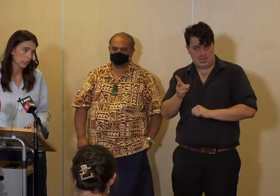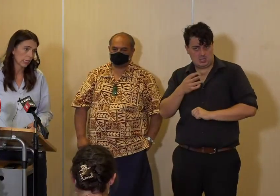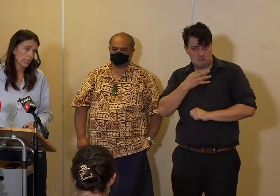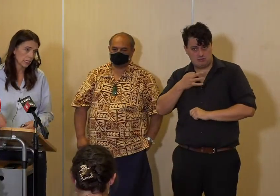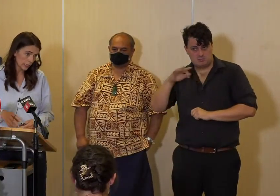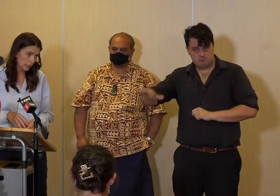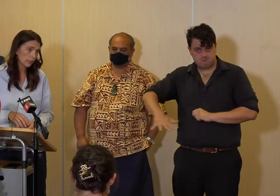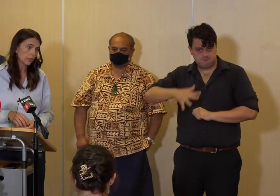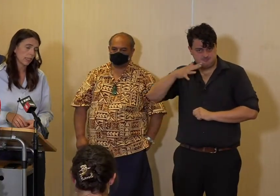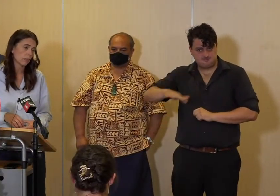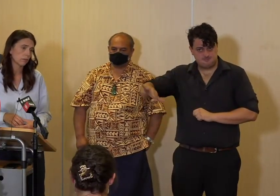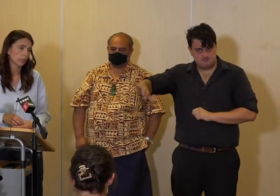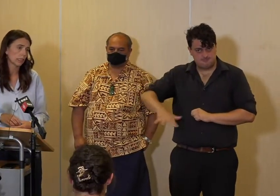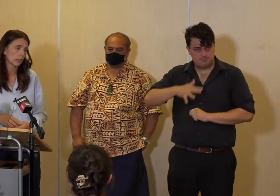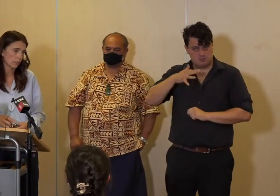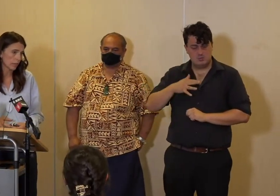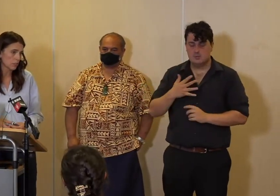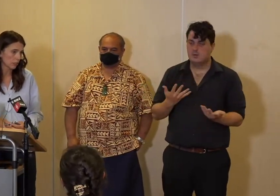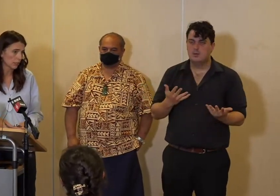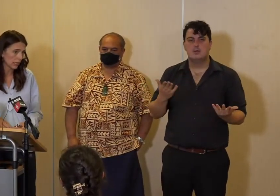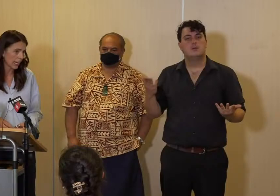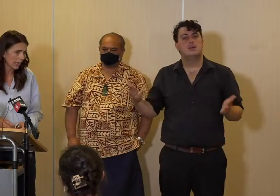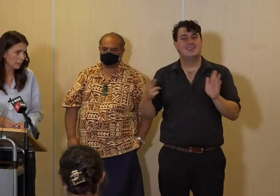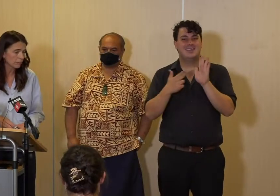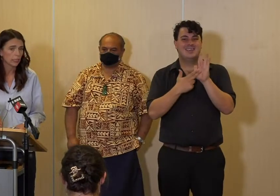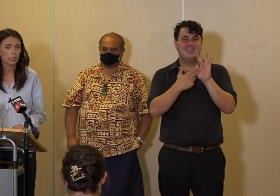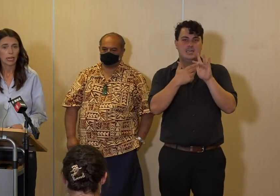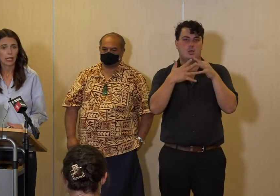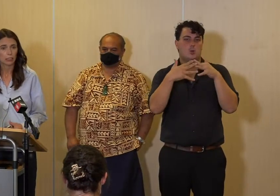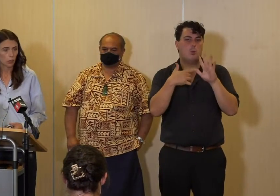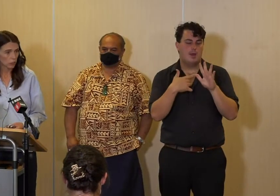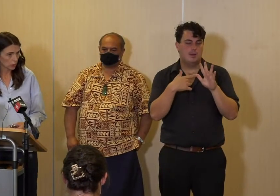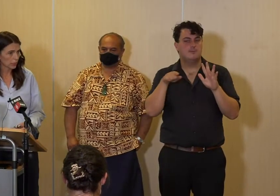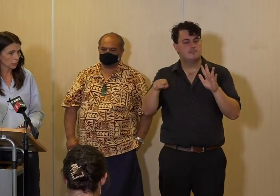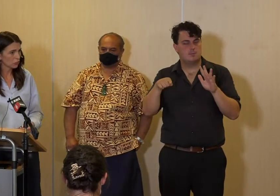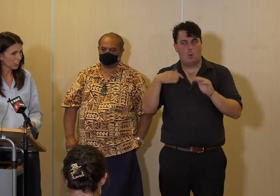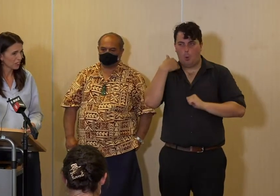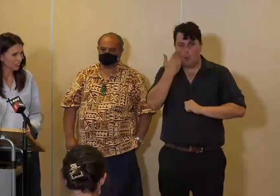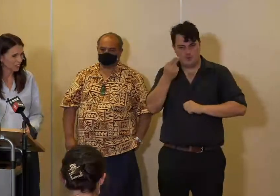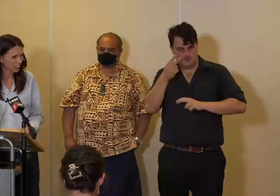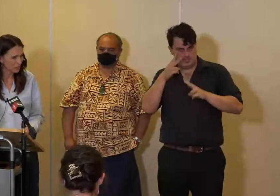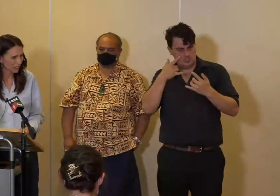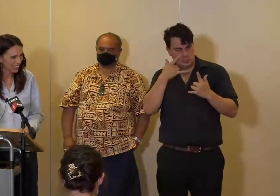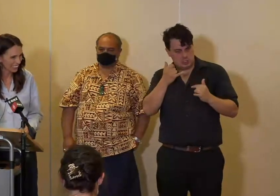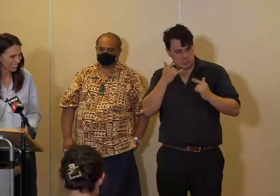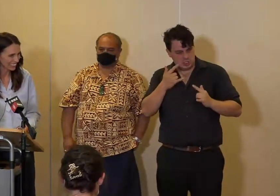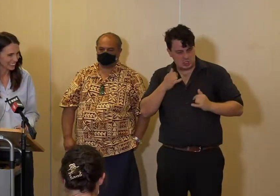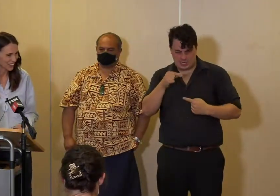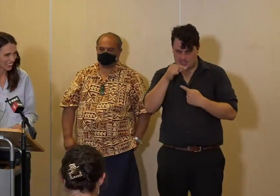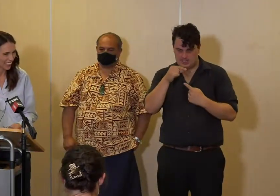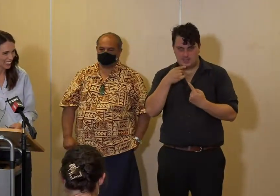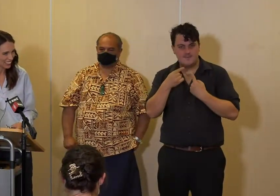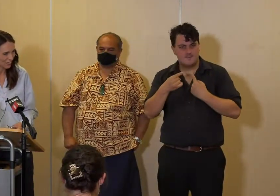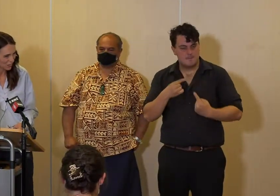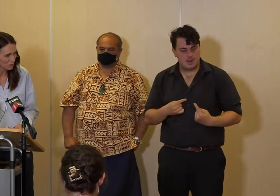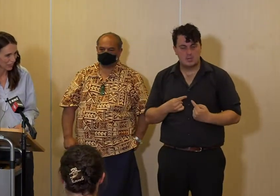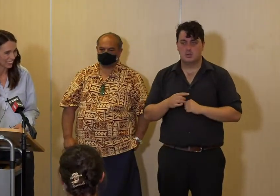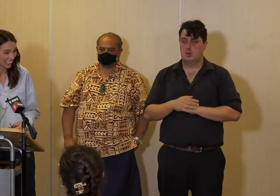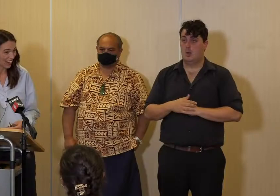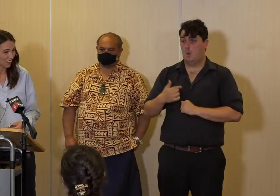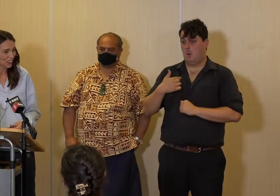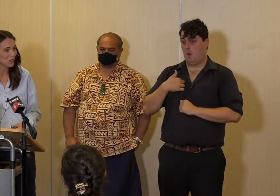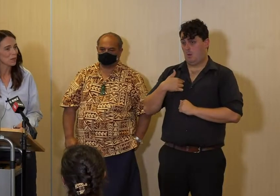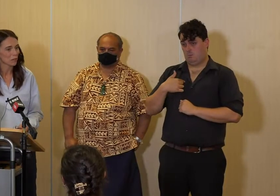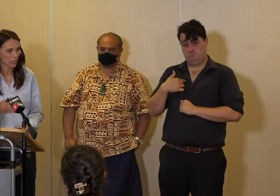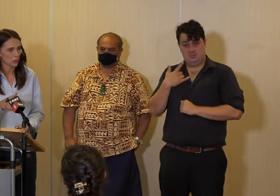are constantly assessing the information that they have. So I'd just like to check whether or not there's been anything since I last looked about